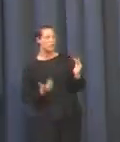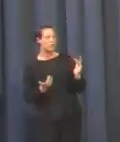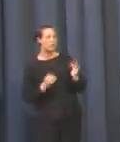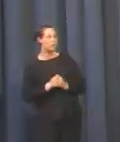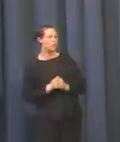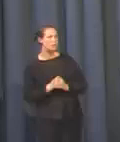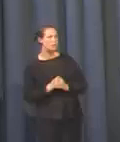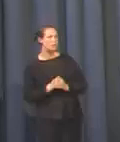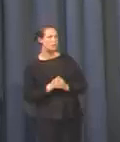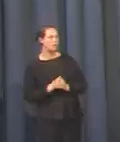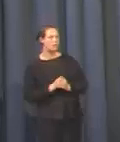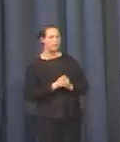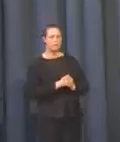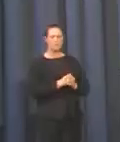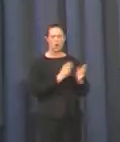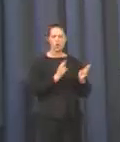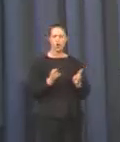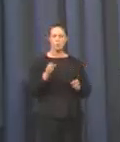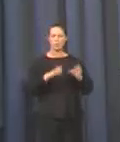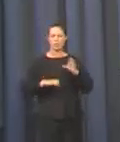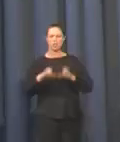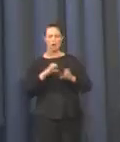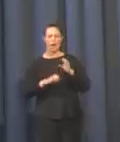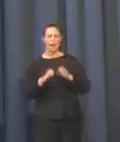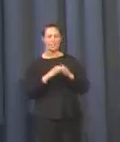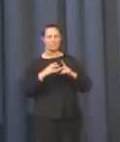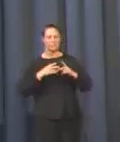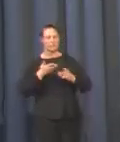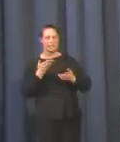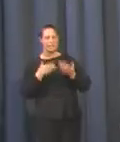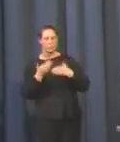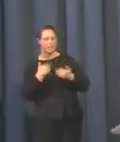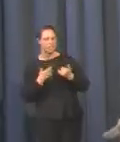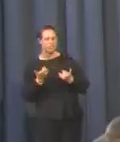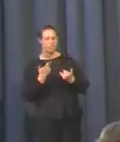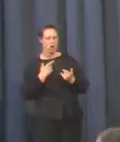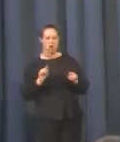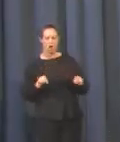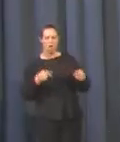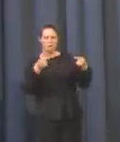very well with normal scientific explanations.